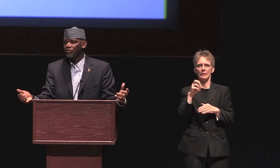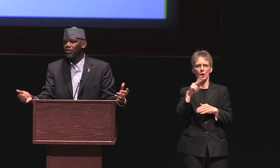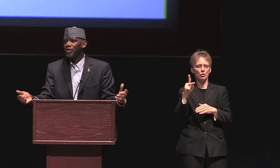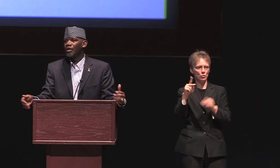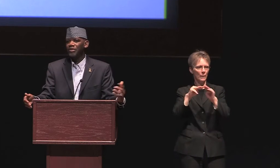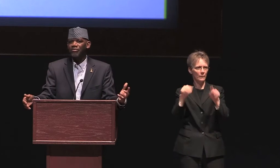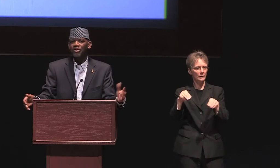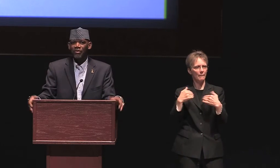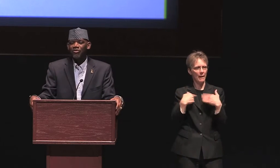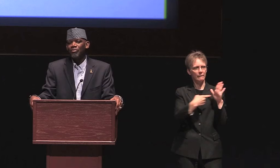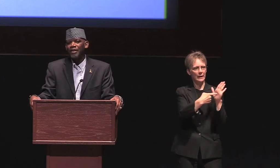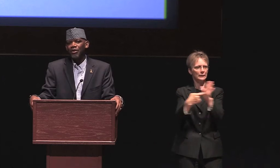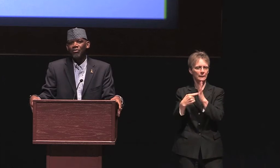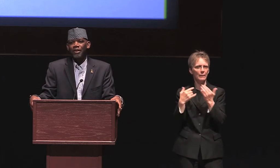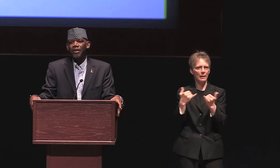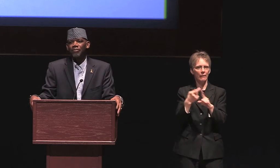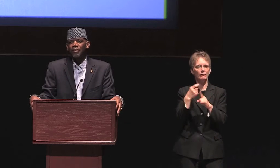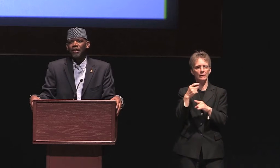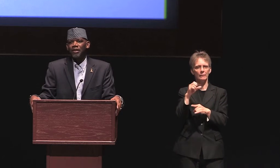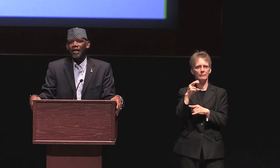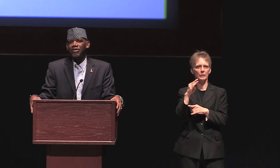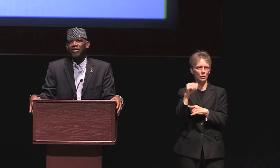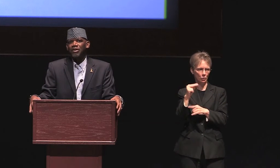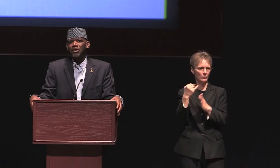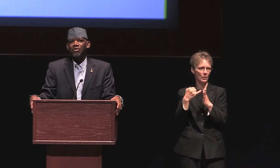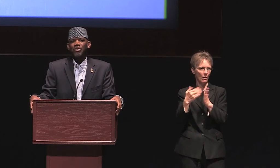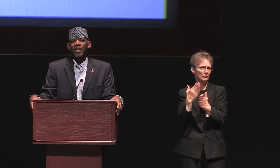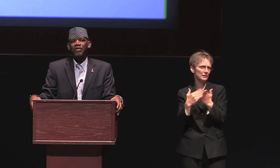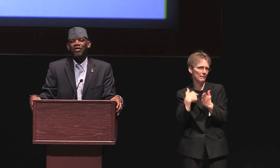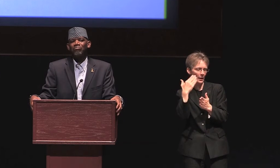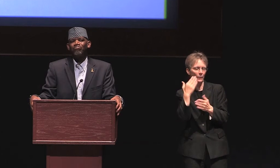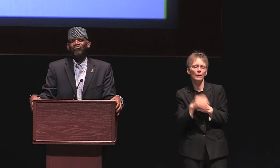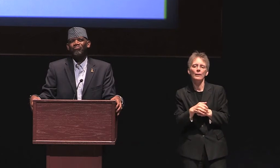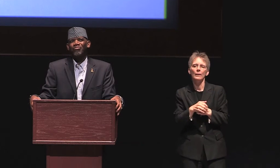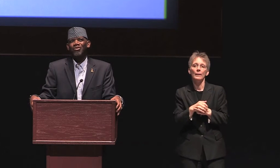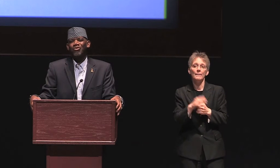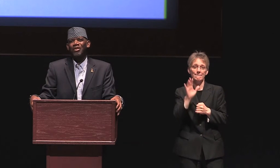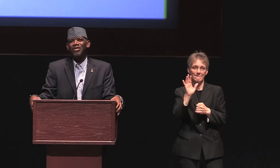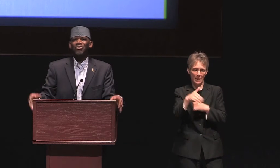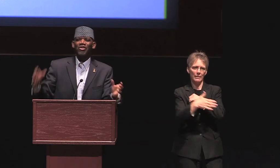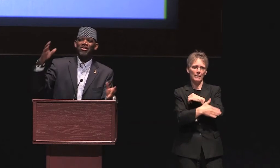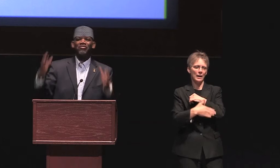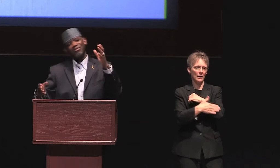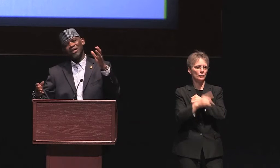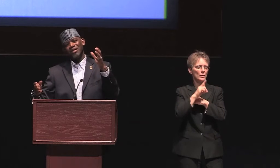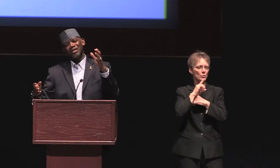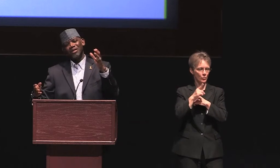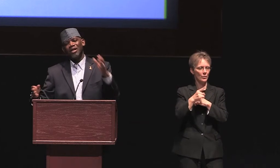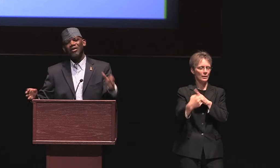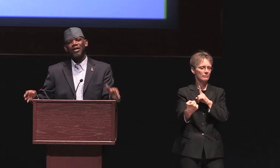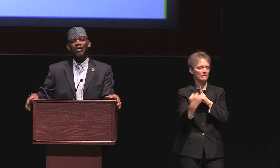the work of Cuban artists, some of whom I know. But that's the country that really sort of shifted